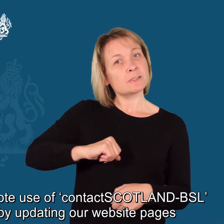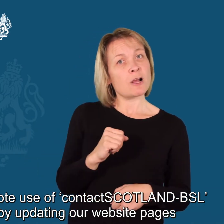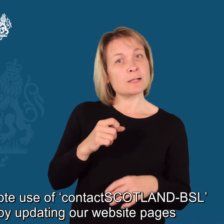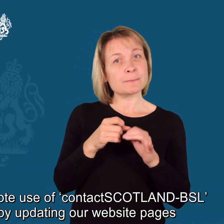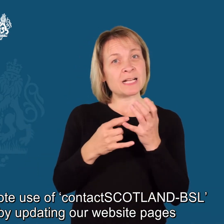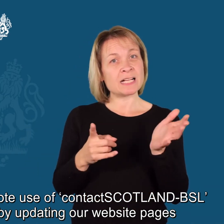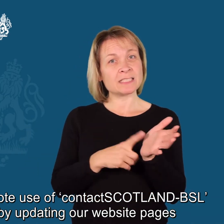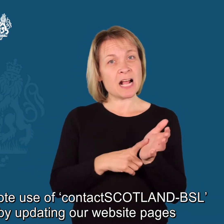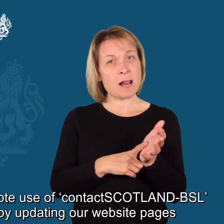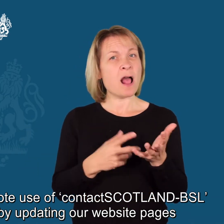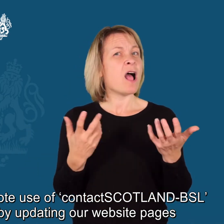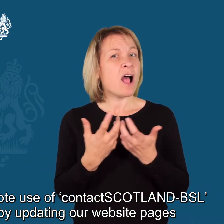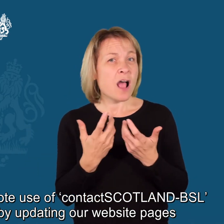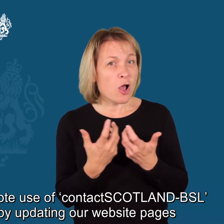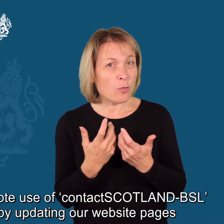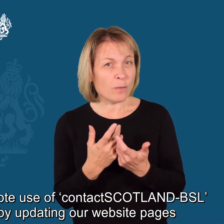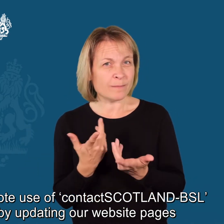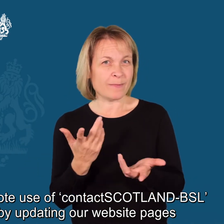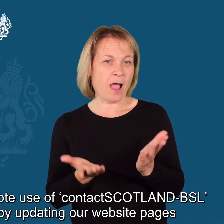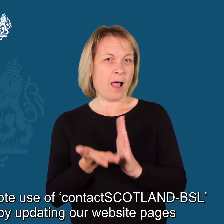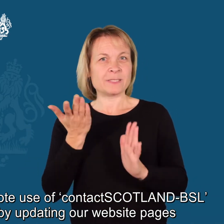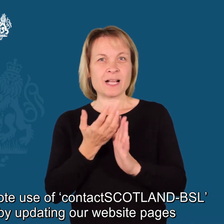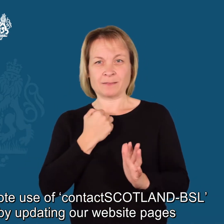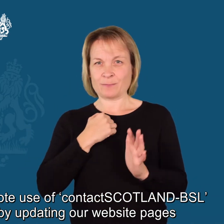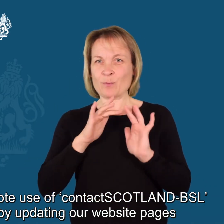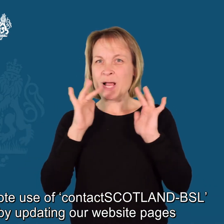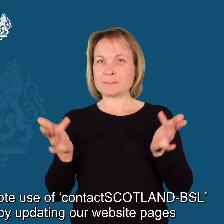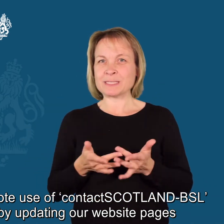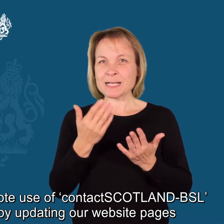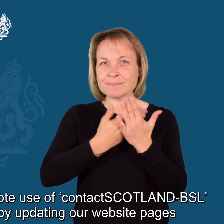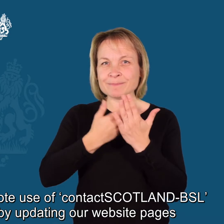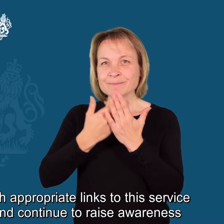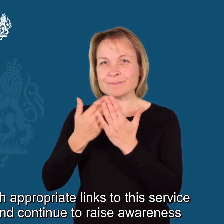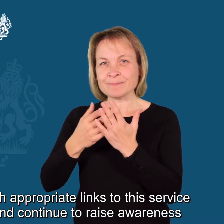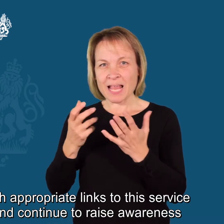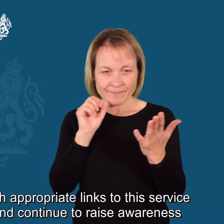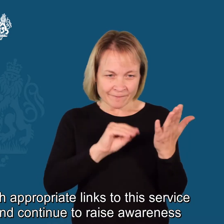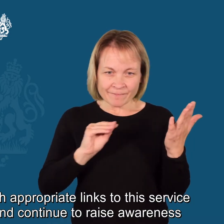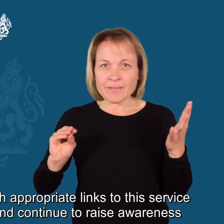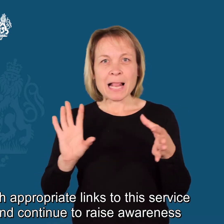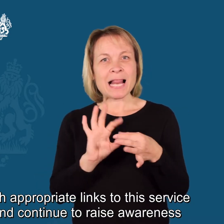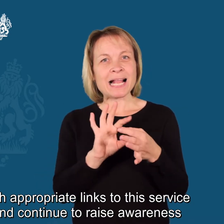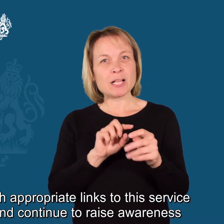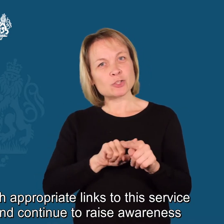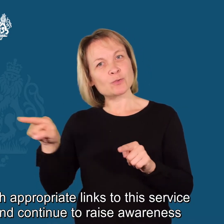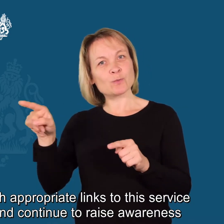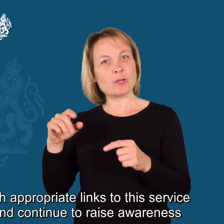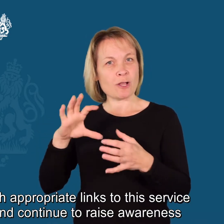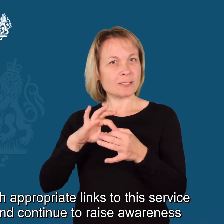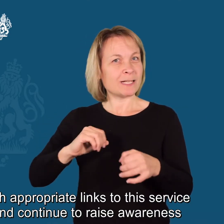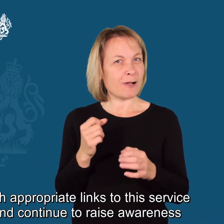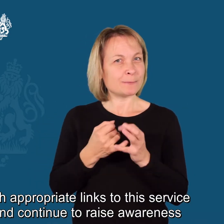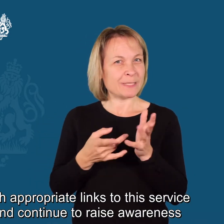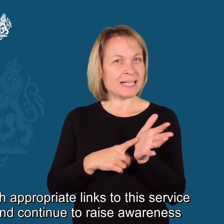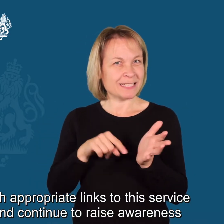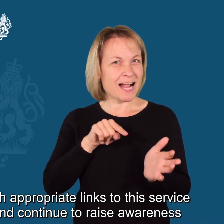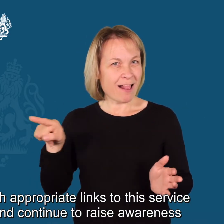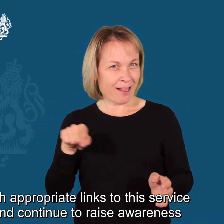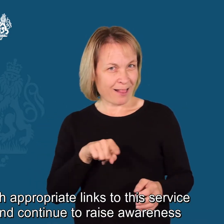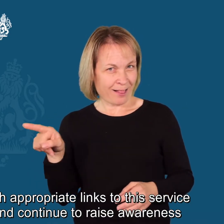Promote use of Contact Scotland BSL by updating our website pages with appropriate links to this service and continue to raise awareness